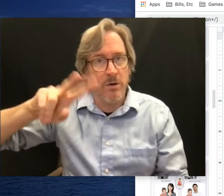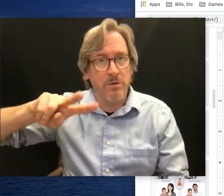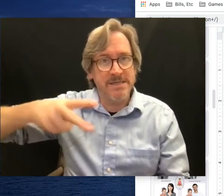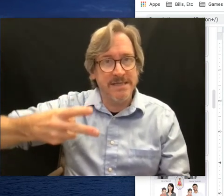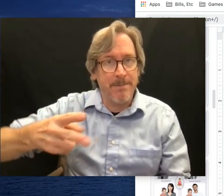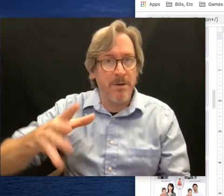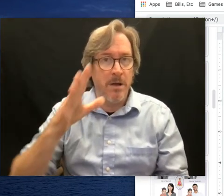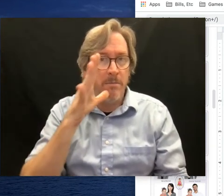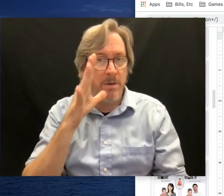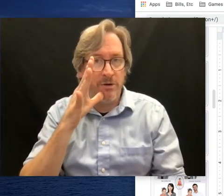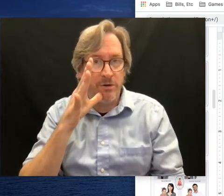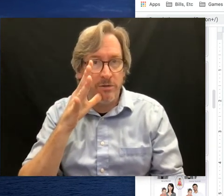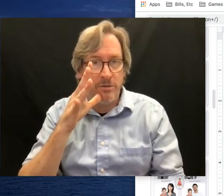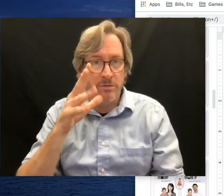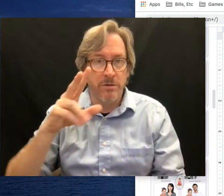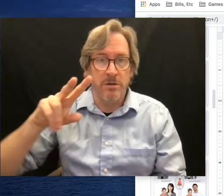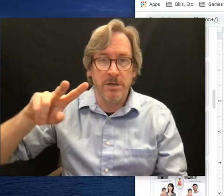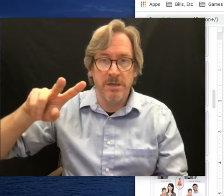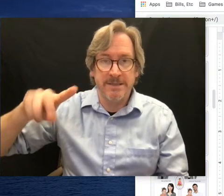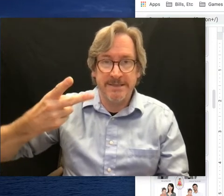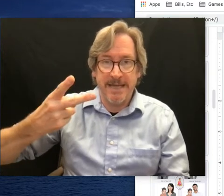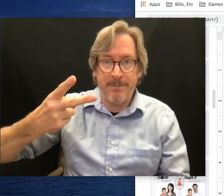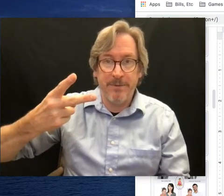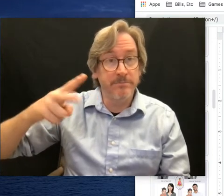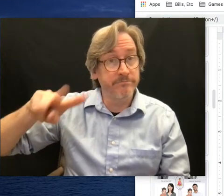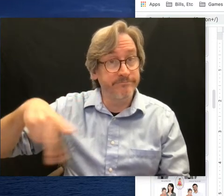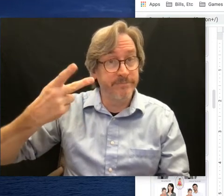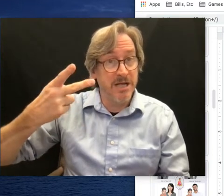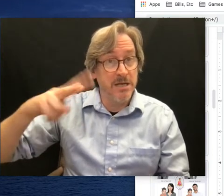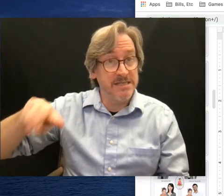Stepfather, stepmother, step.